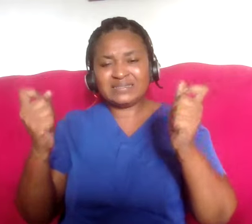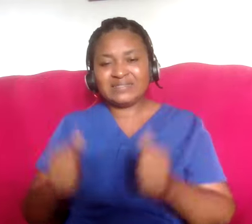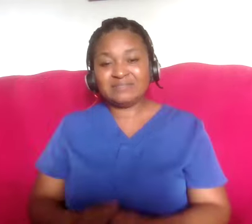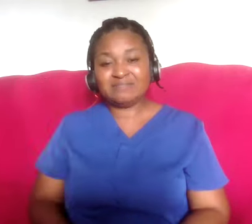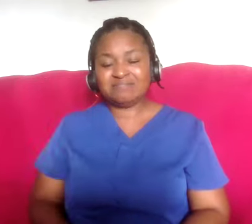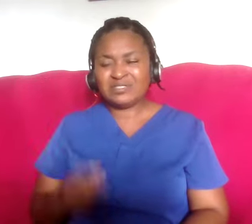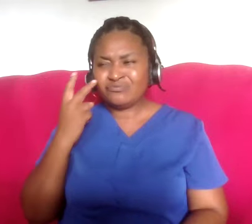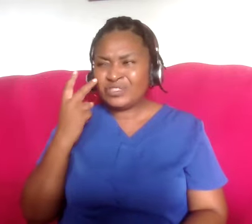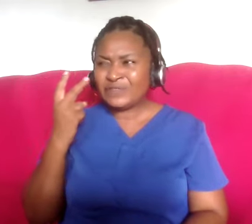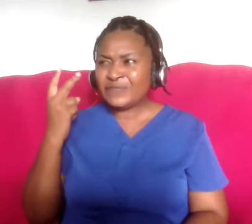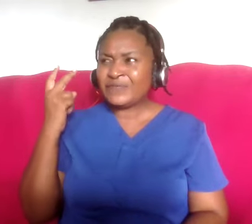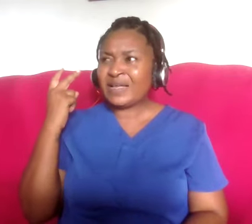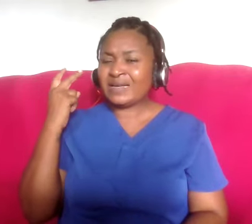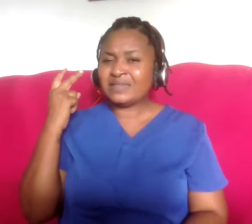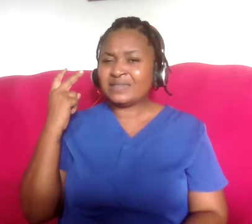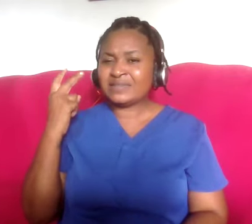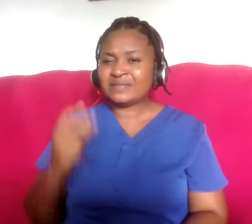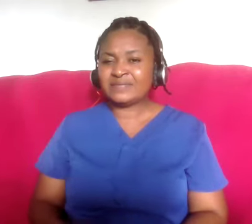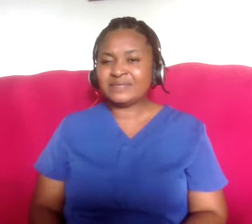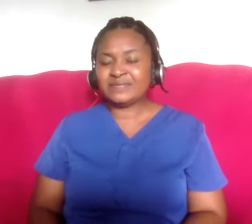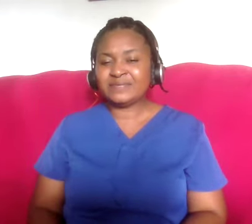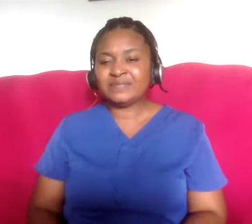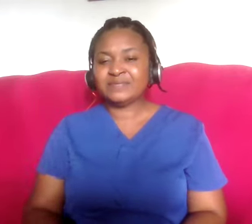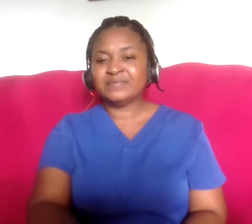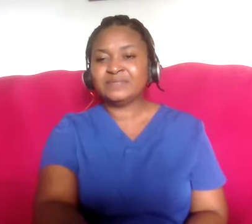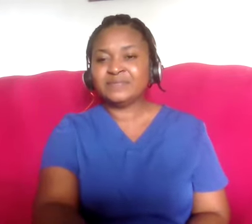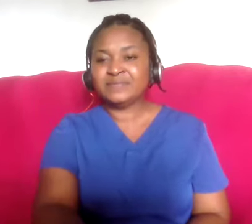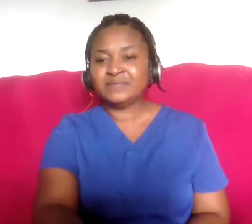reflect, and embrace life's blessings,